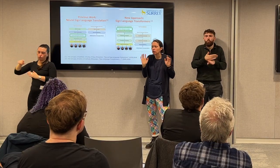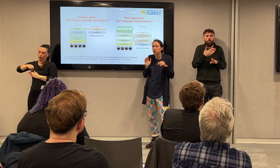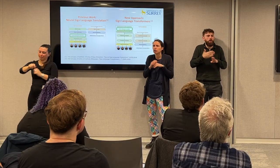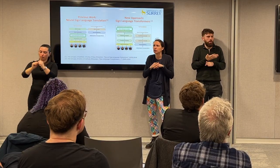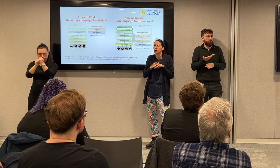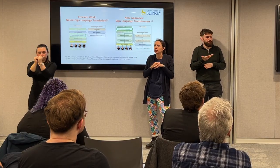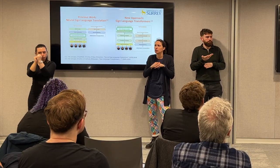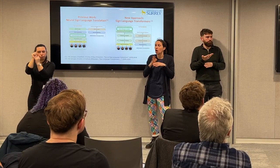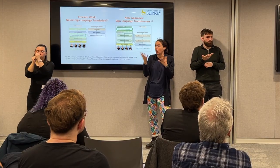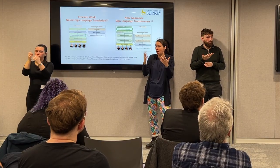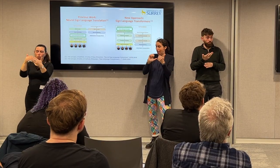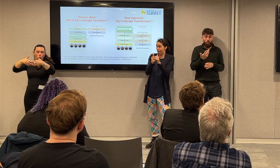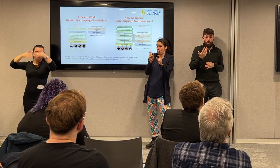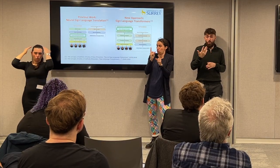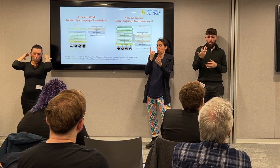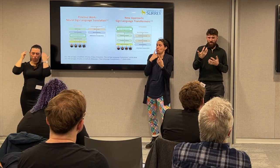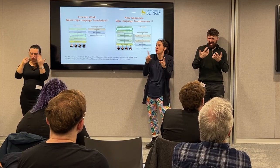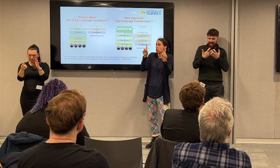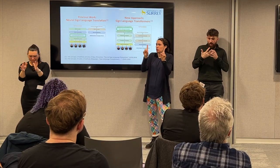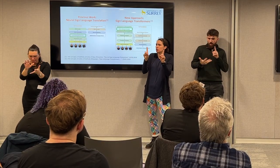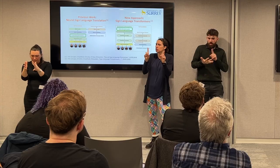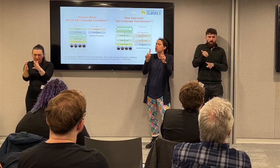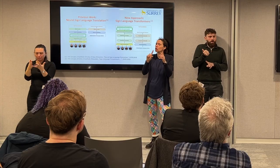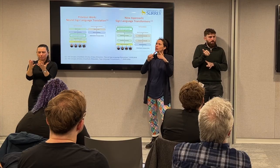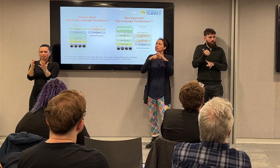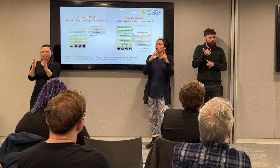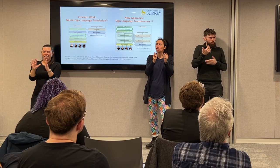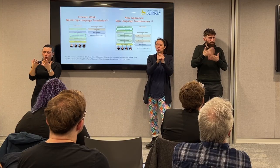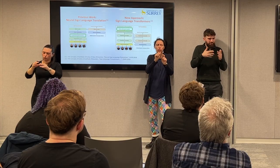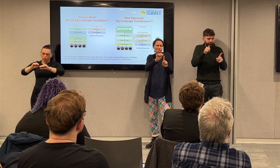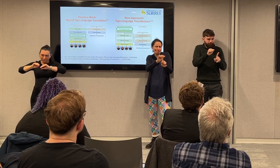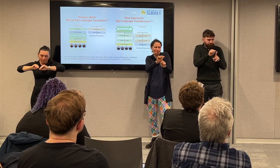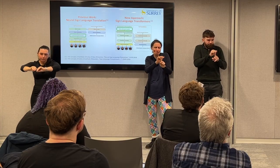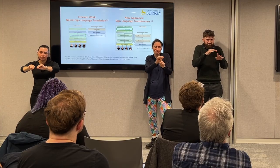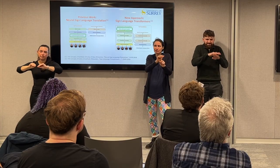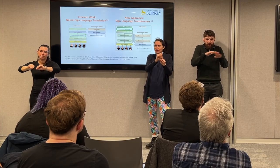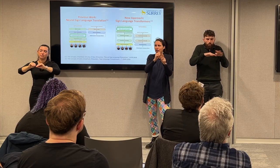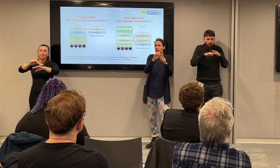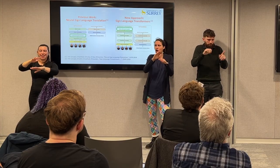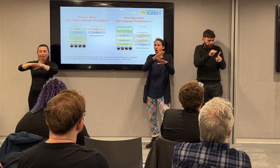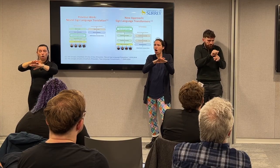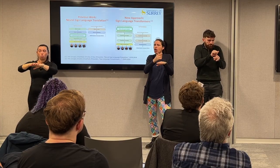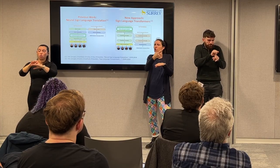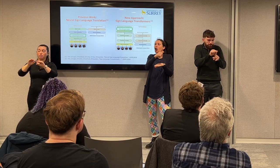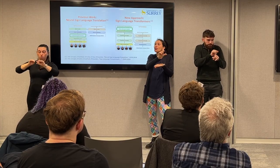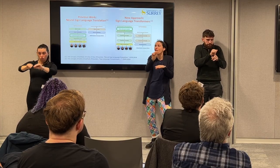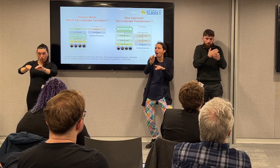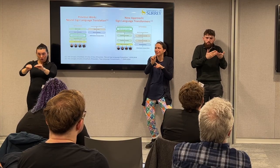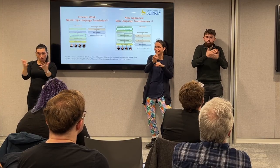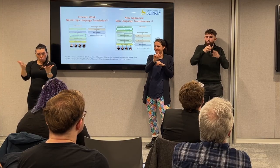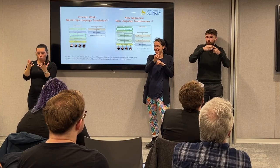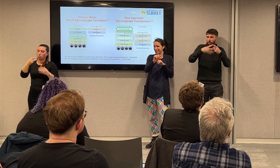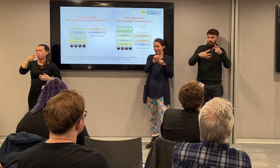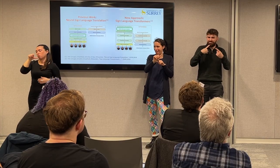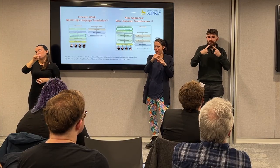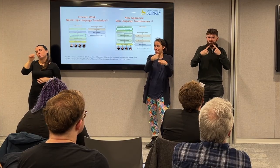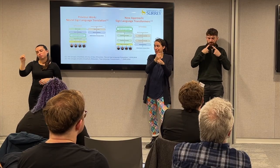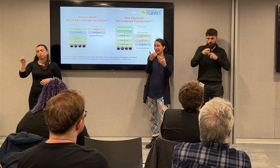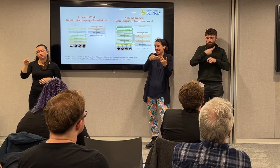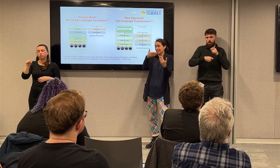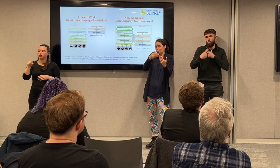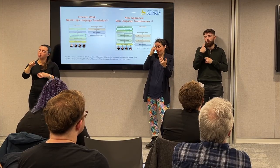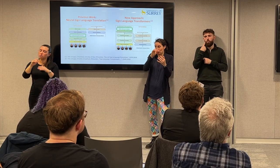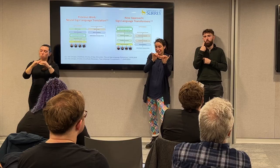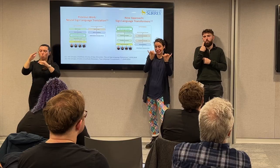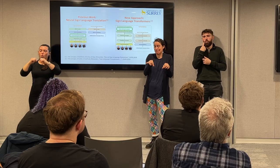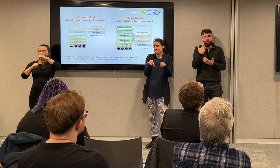what made it work was we started to condition the networks on some sort of gloss data. And that kind of made it a little bit easier, because now it can start